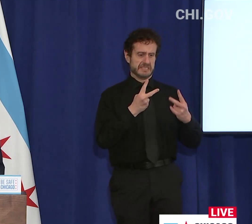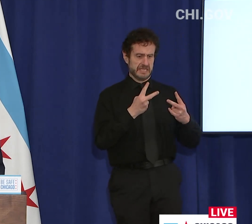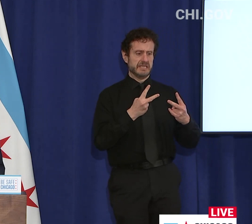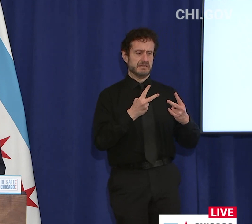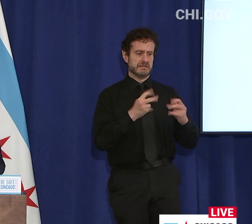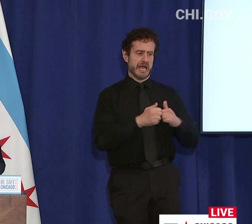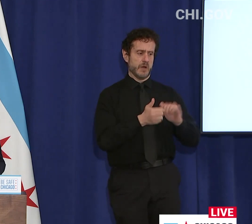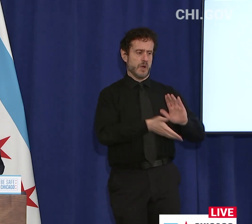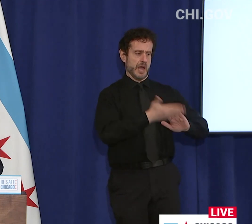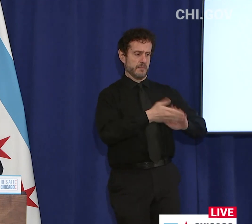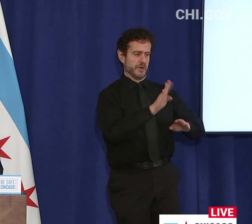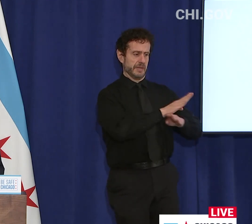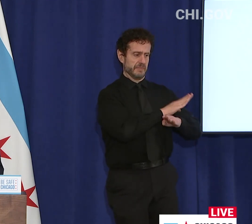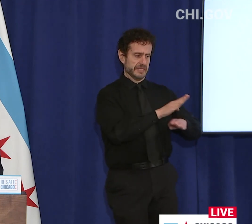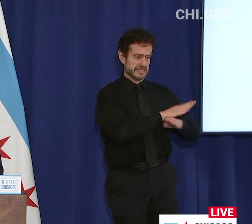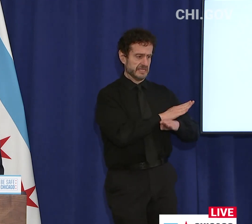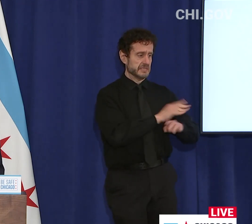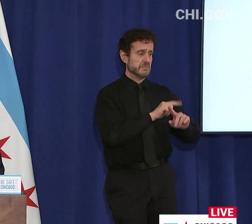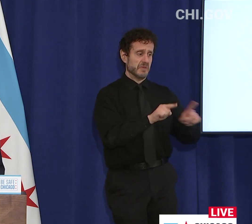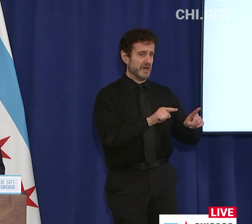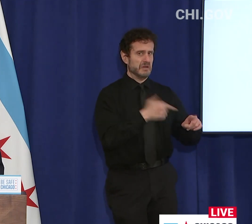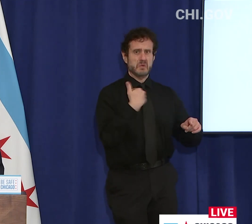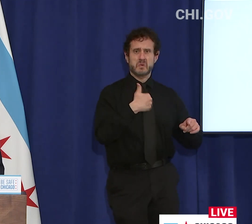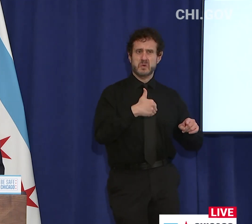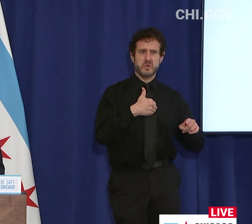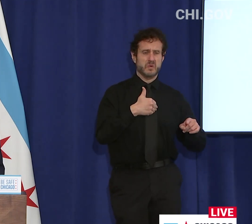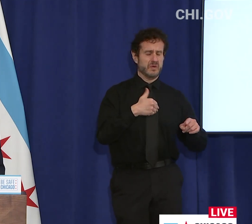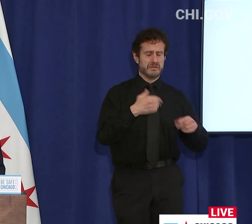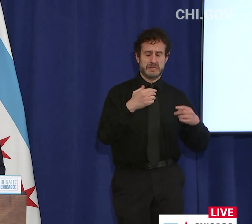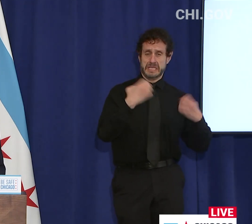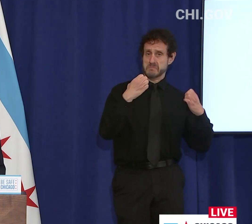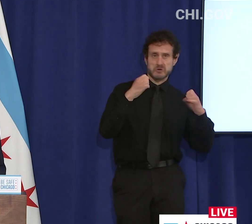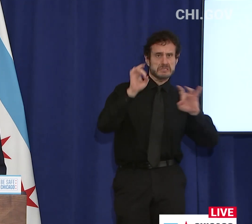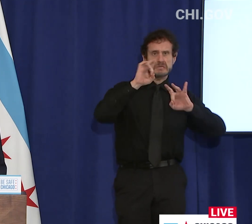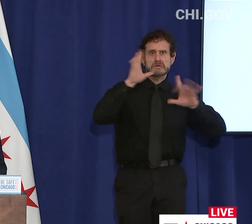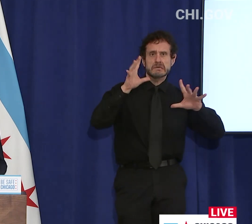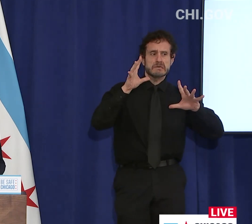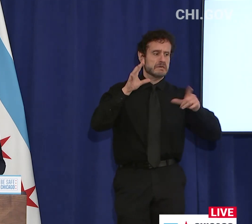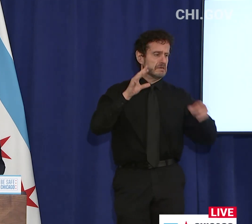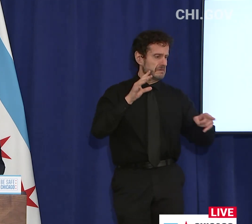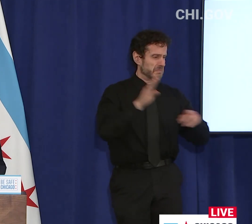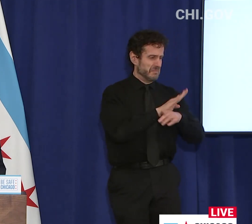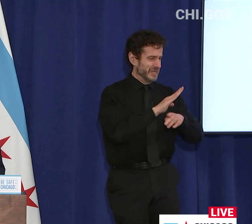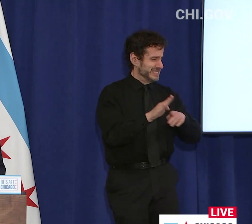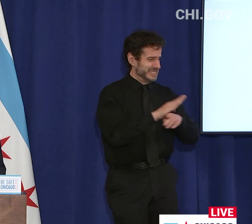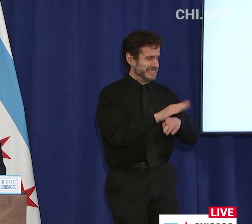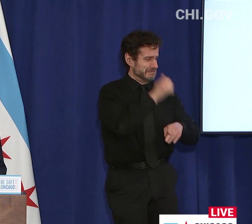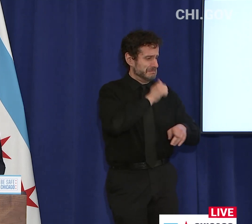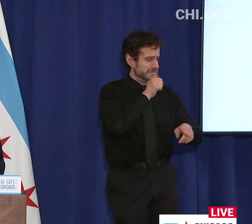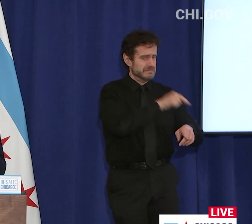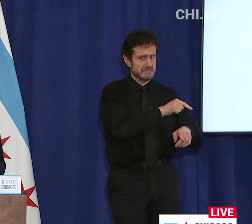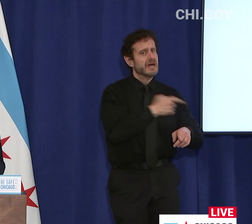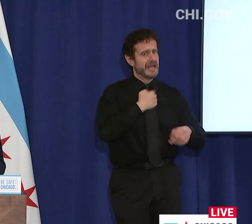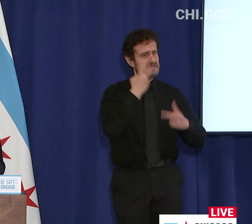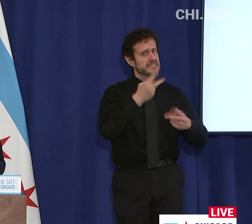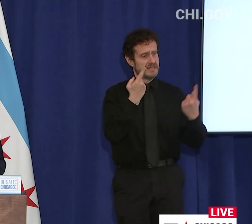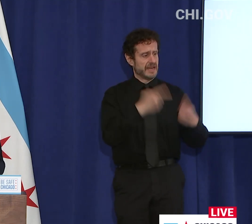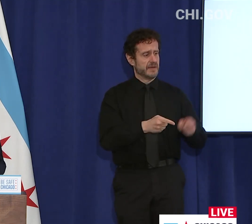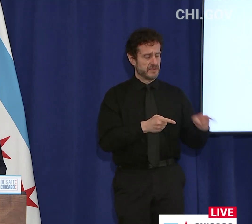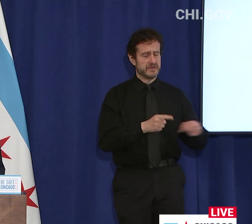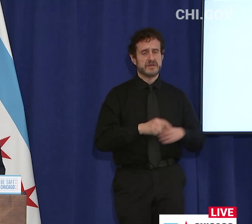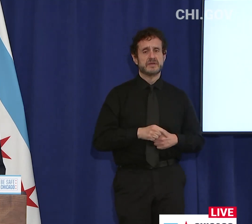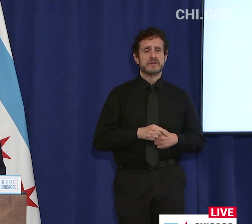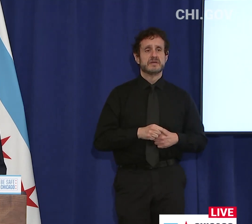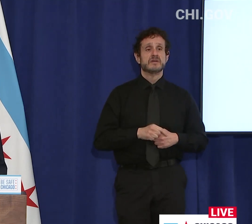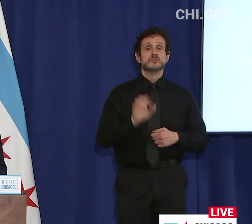operate a business through the trials and uncertainty of a crisis. Chicago's business community represents the bedrock of